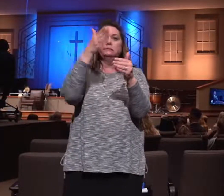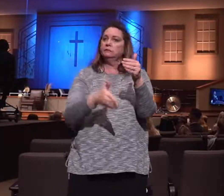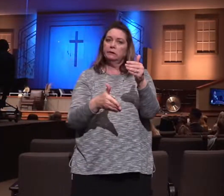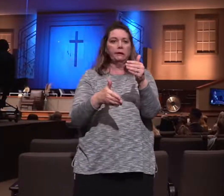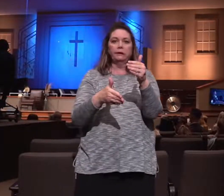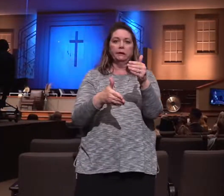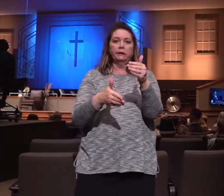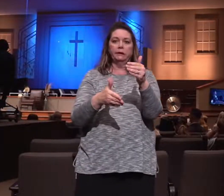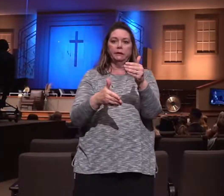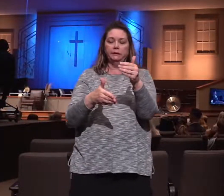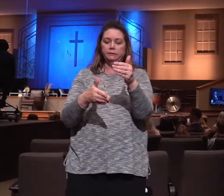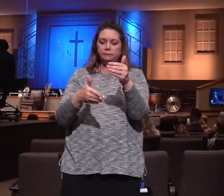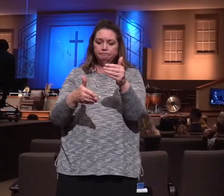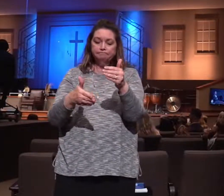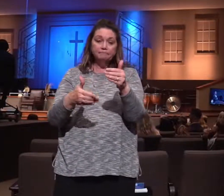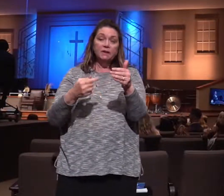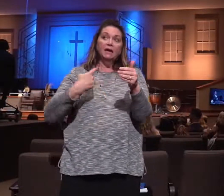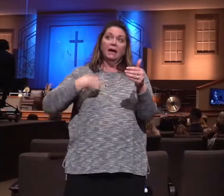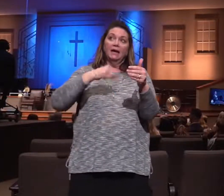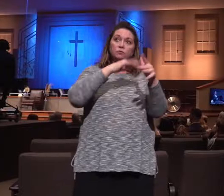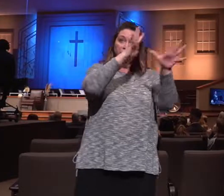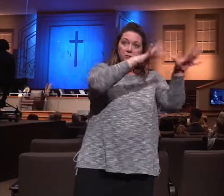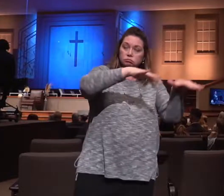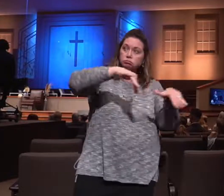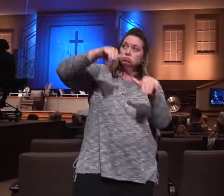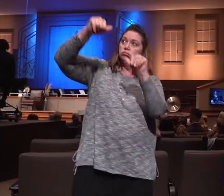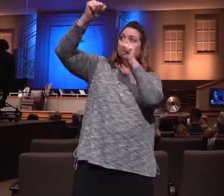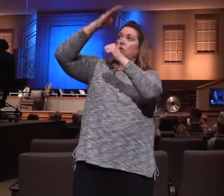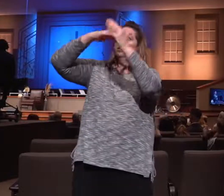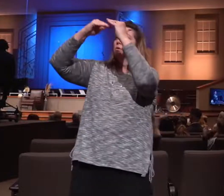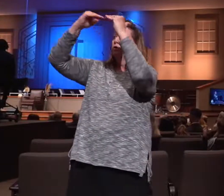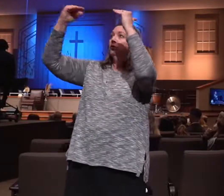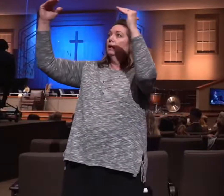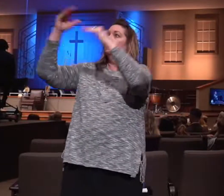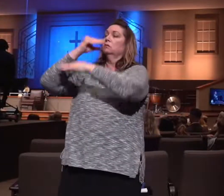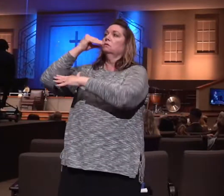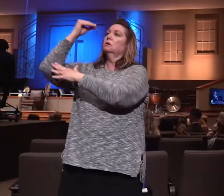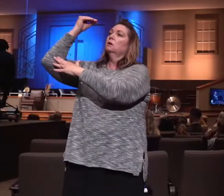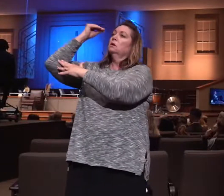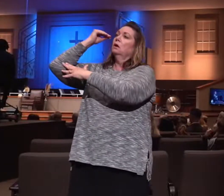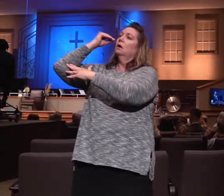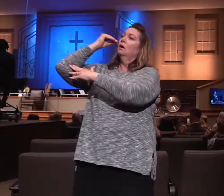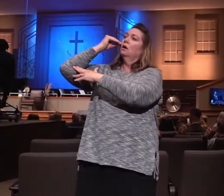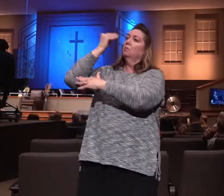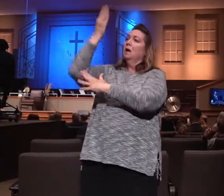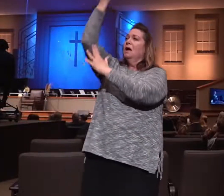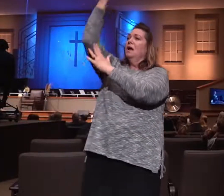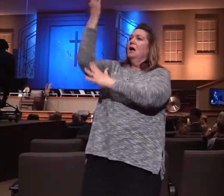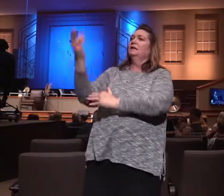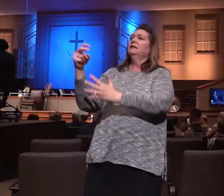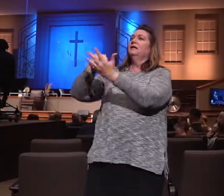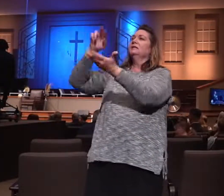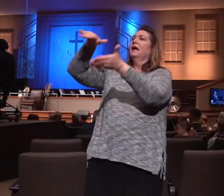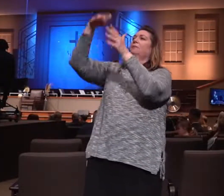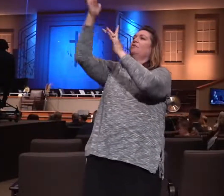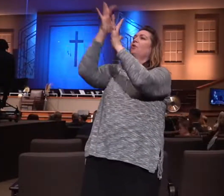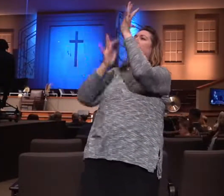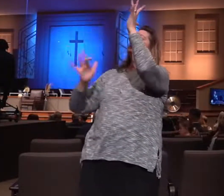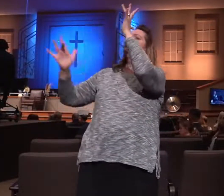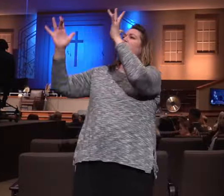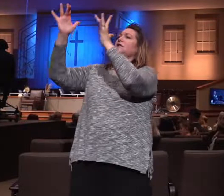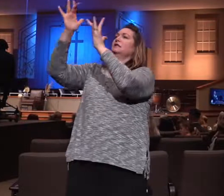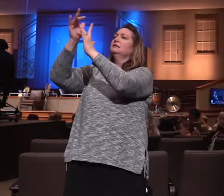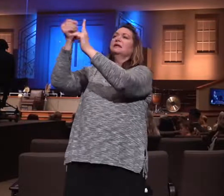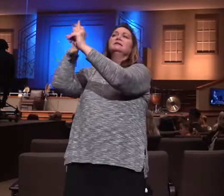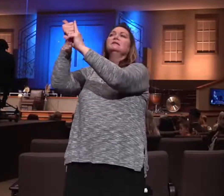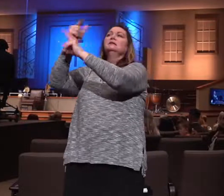done, we reapers taken home. Report our work to Jesus, Lord